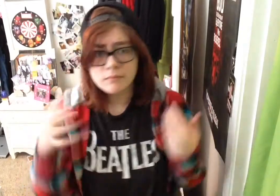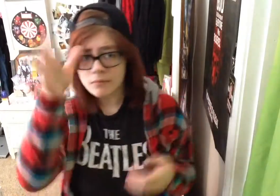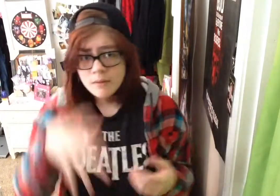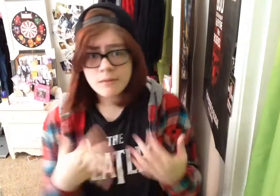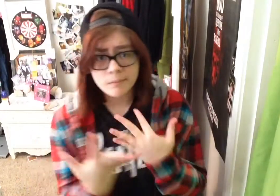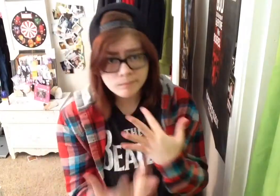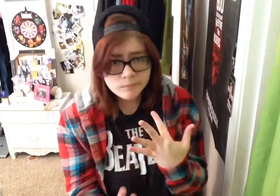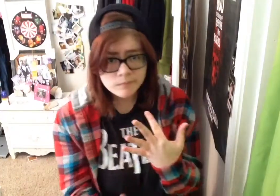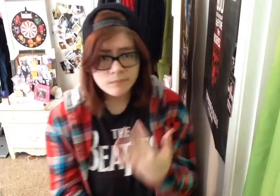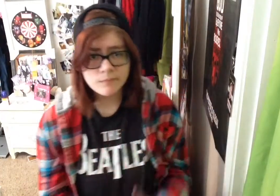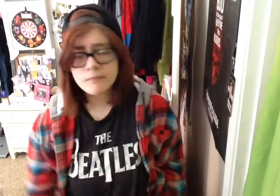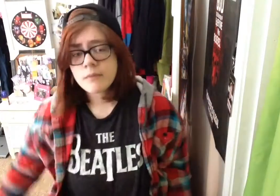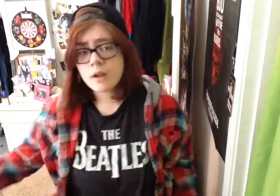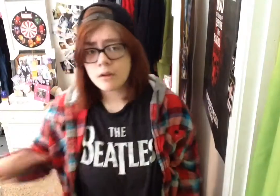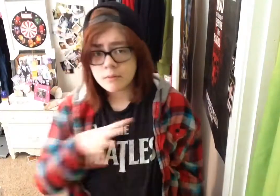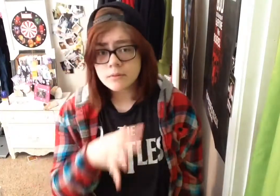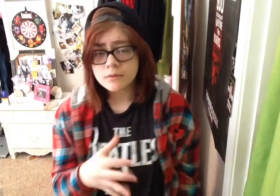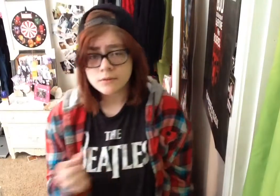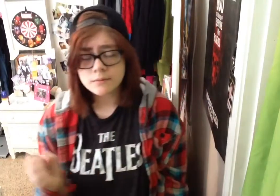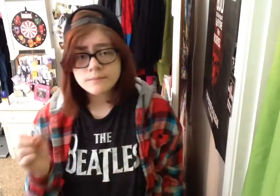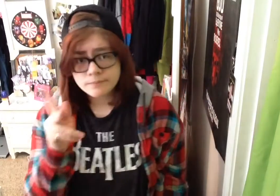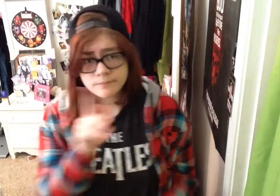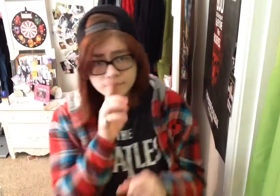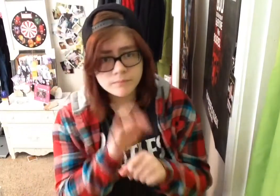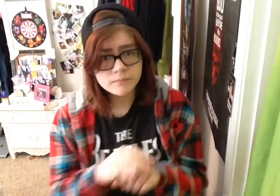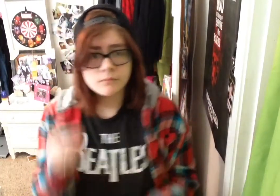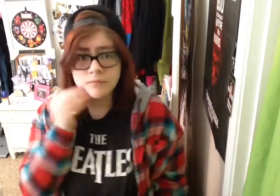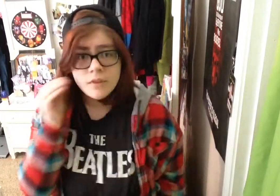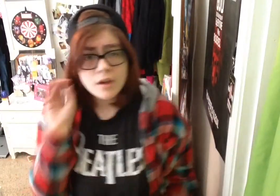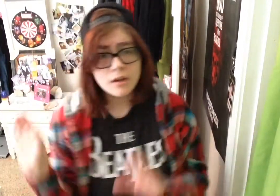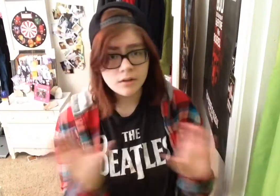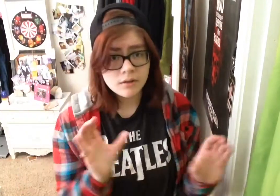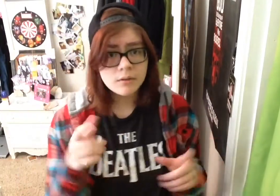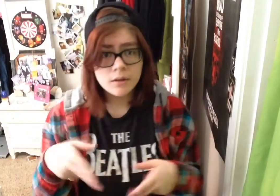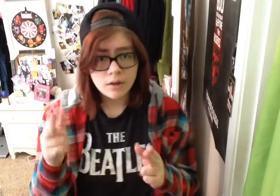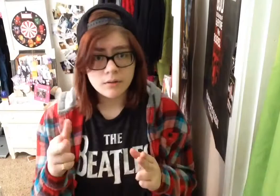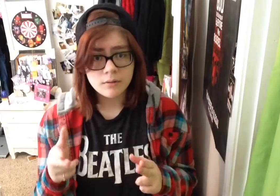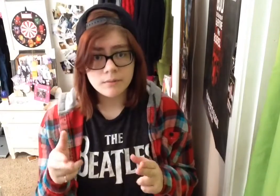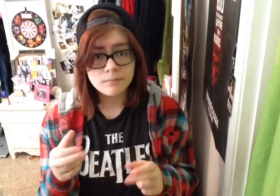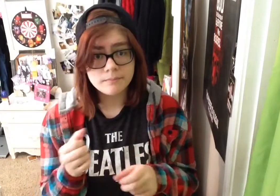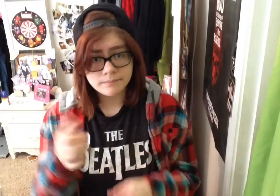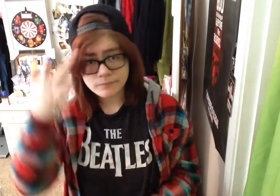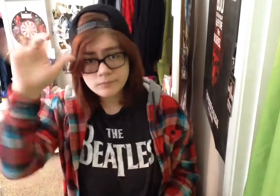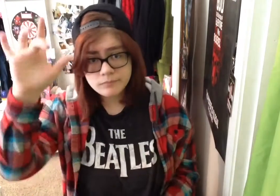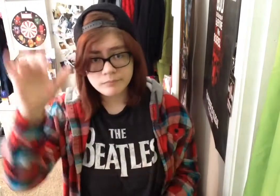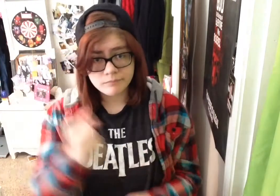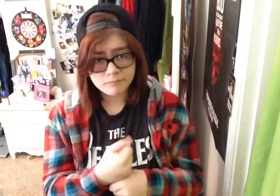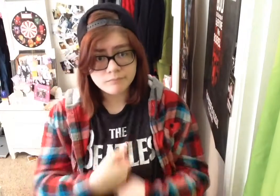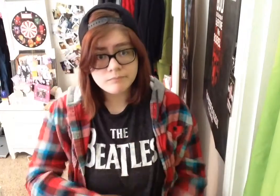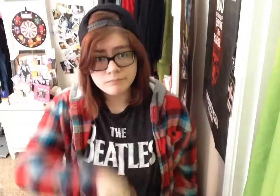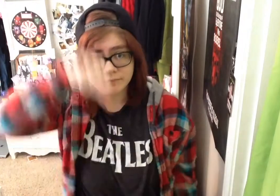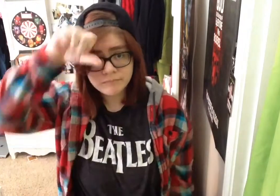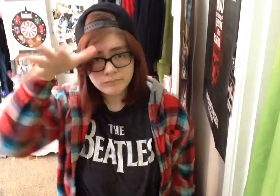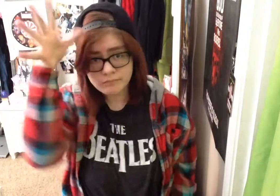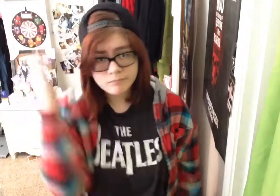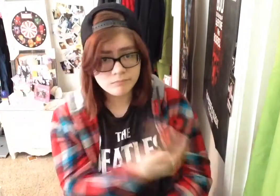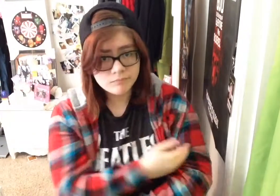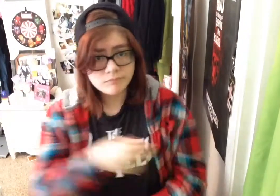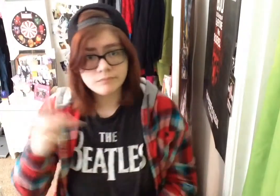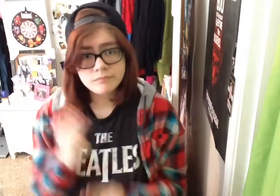your conscience. Okay, I promise. Come back home when you're done. Take my guns. Be smart. Make me proud, son. My name is Philip.